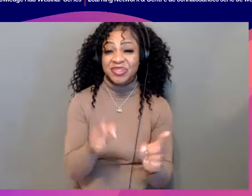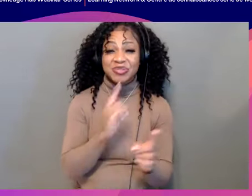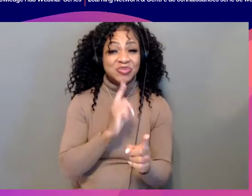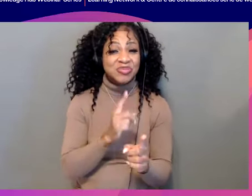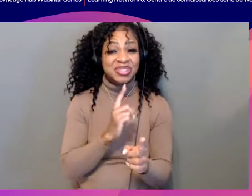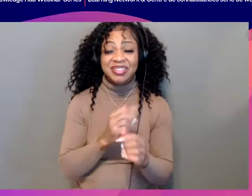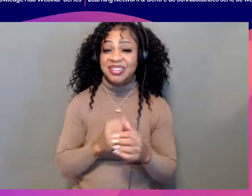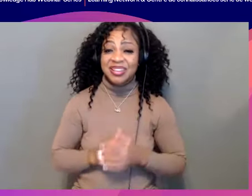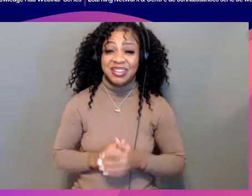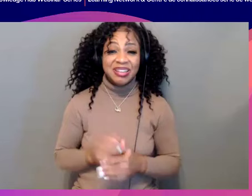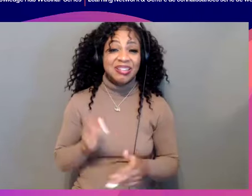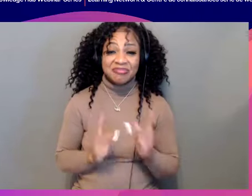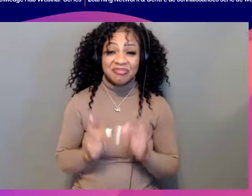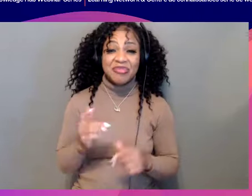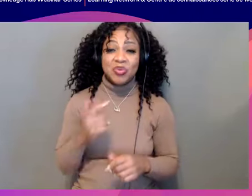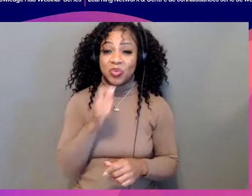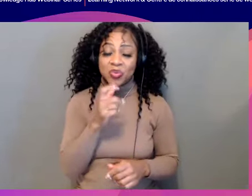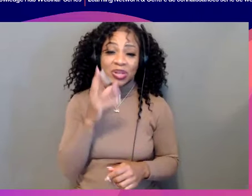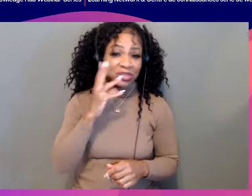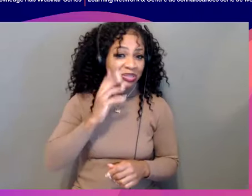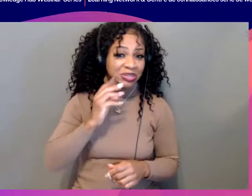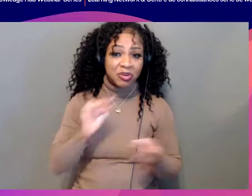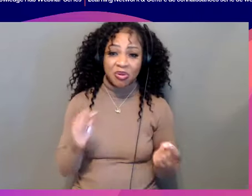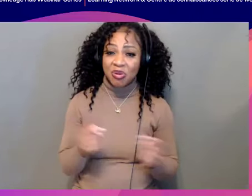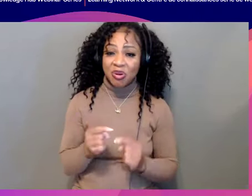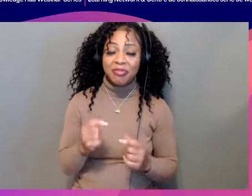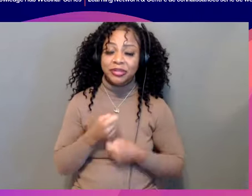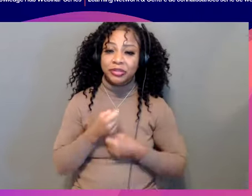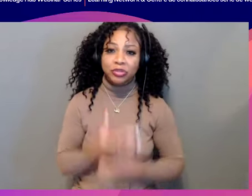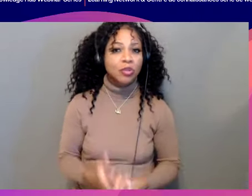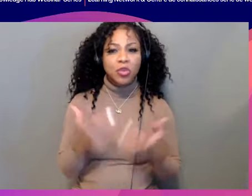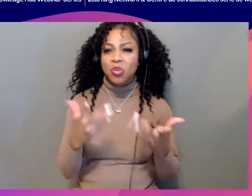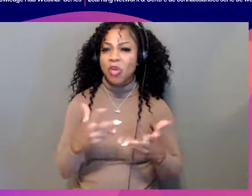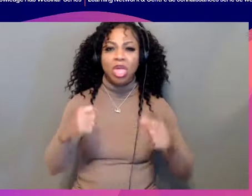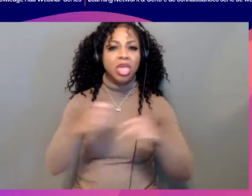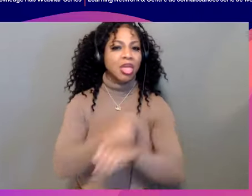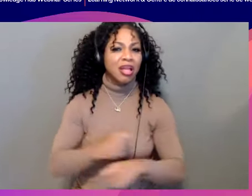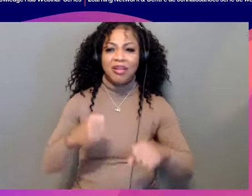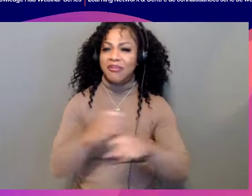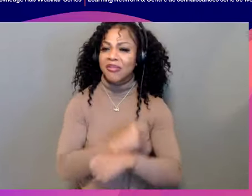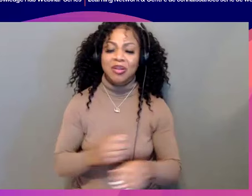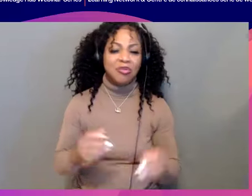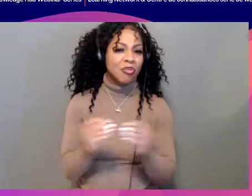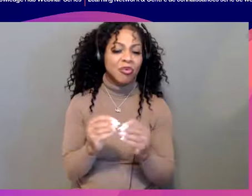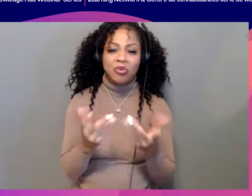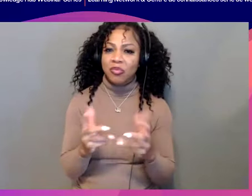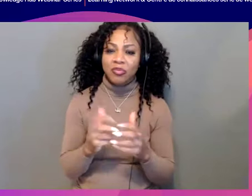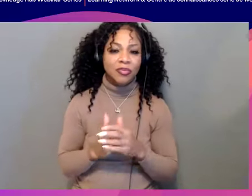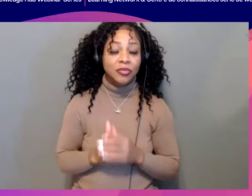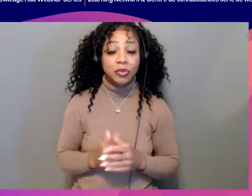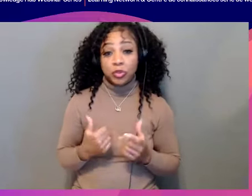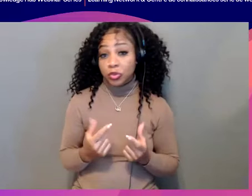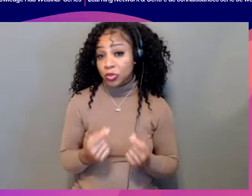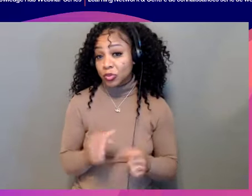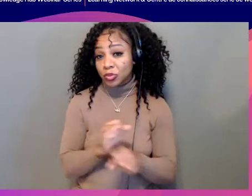people are often exhausted. They don't want to fight the system further or anymore. And so what we can do in